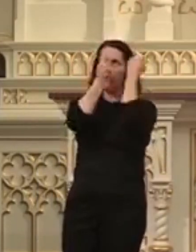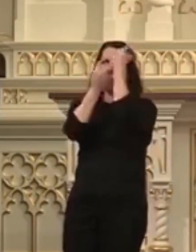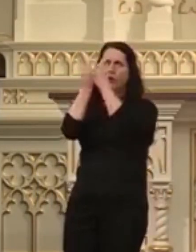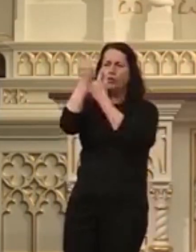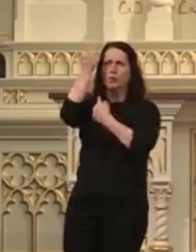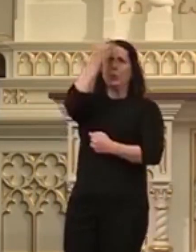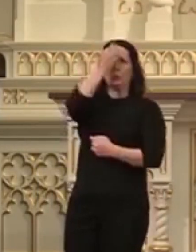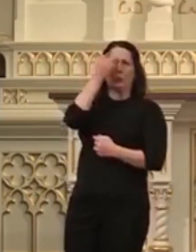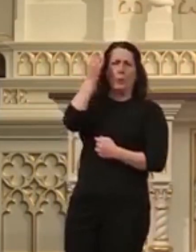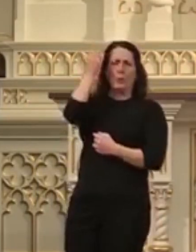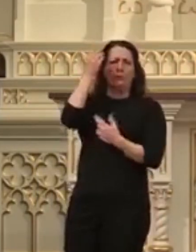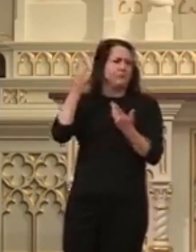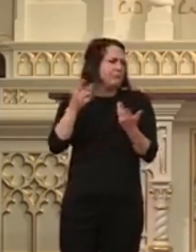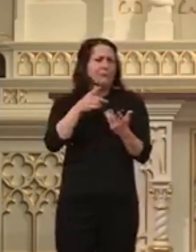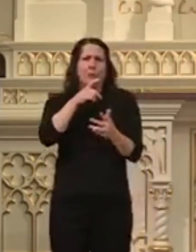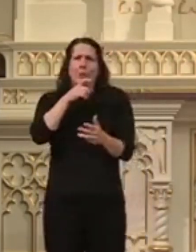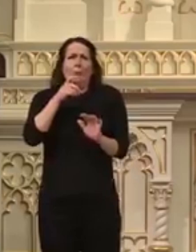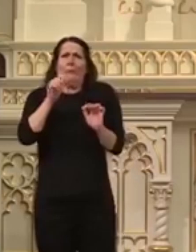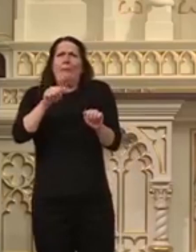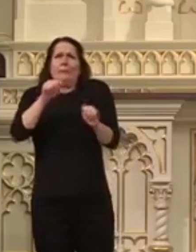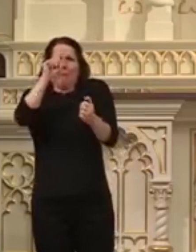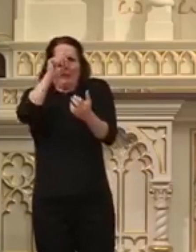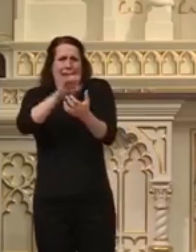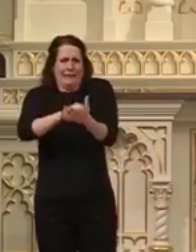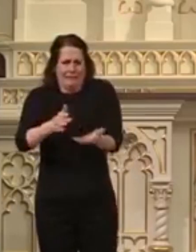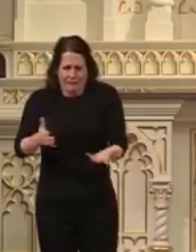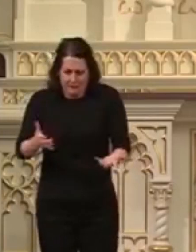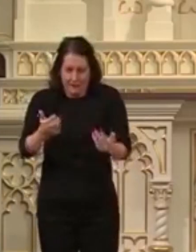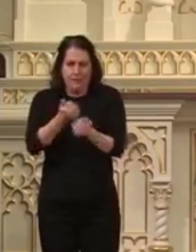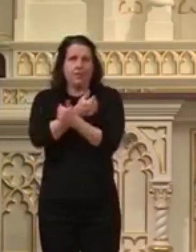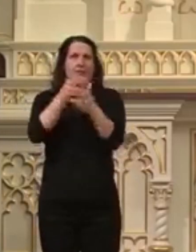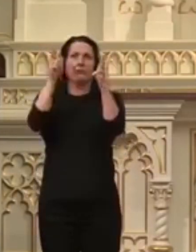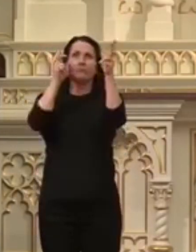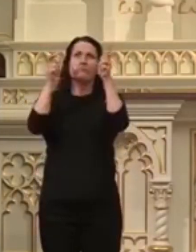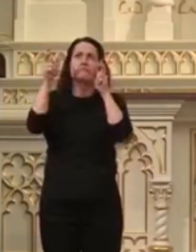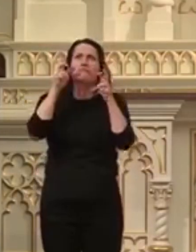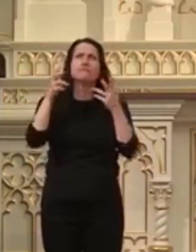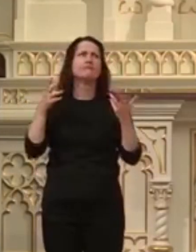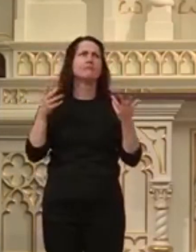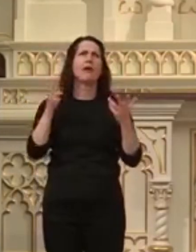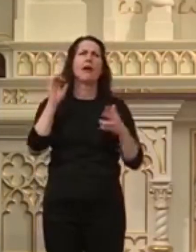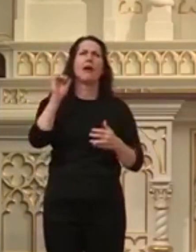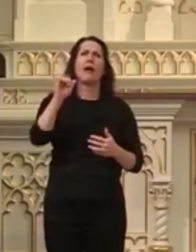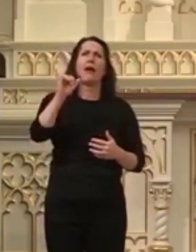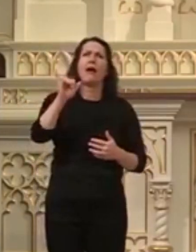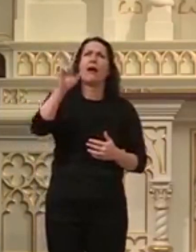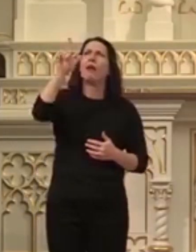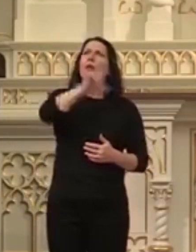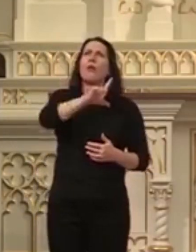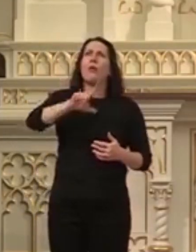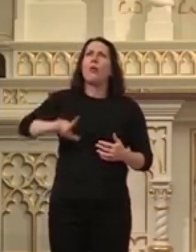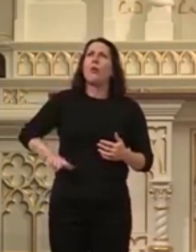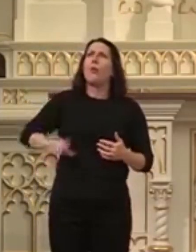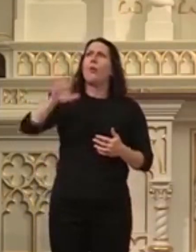Who would believe what we have heard? To whom has the arm of the Lord been